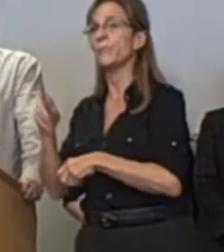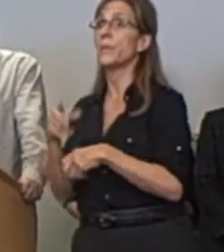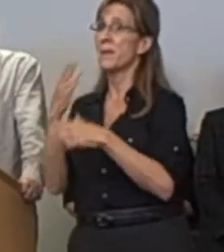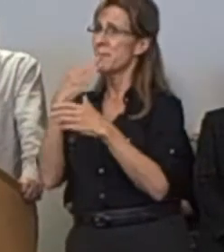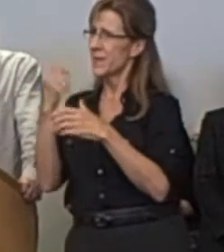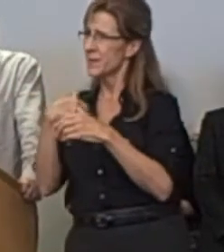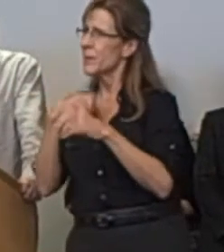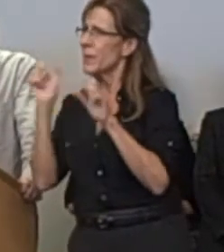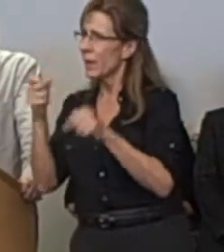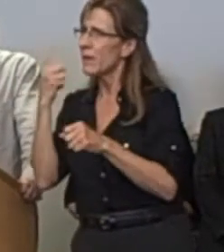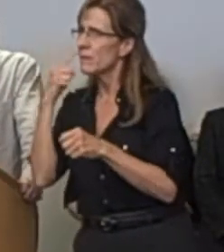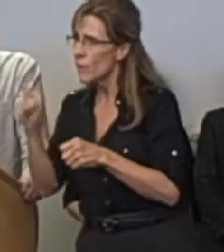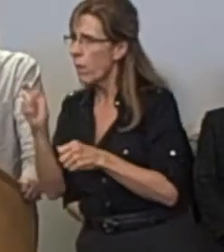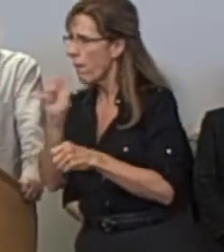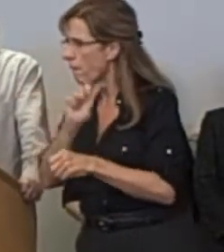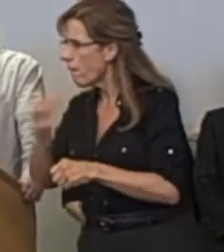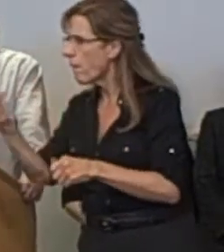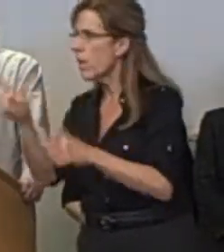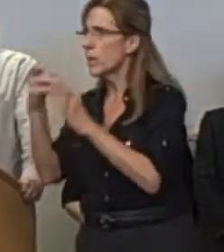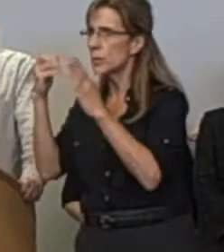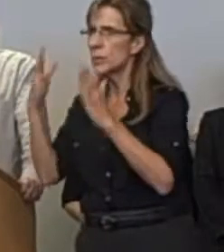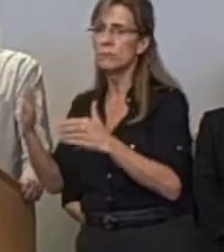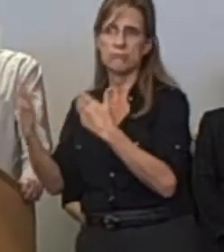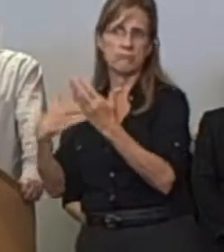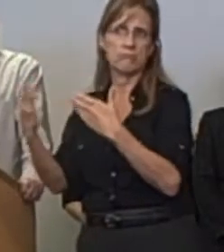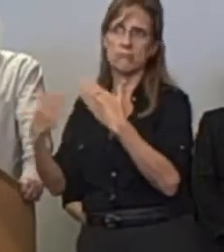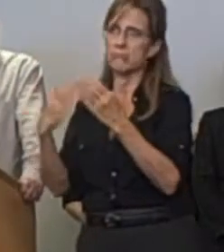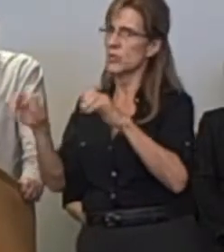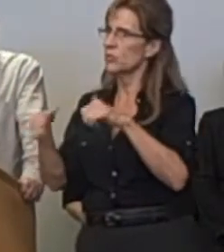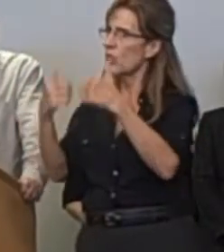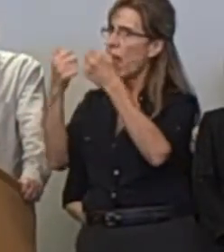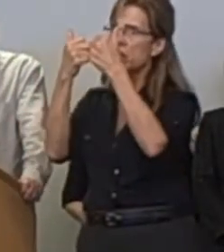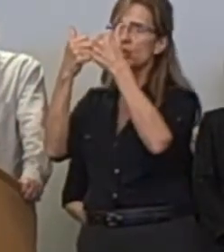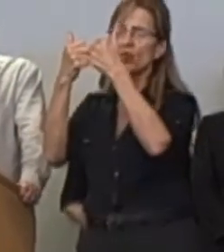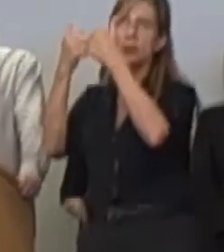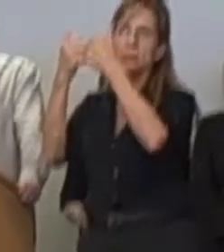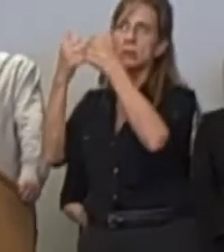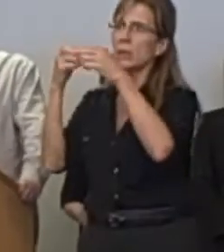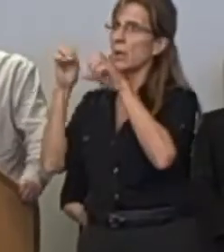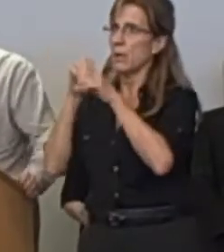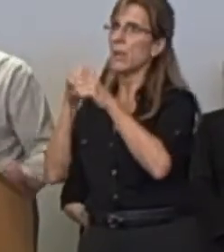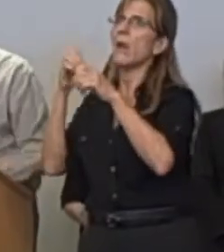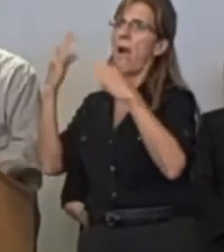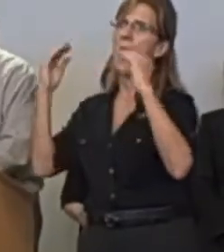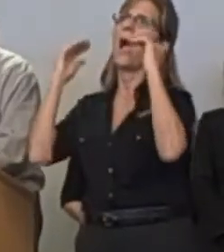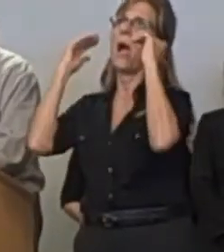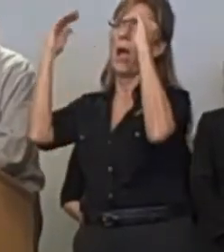can for our students despite the challenges to public higher education.